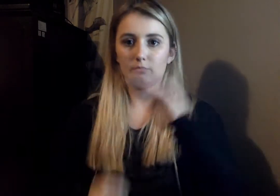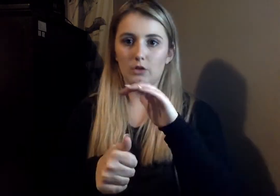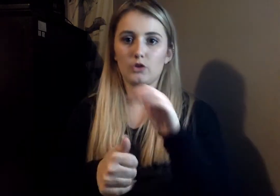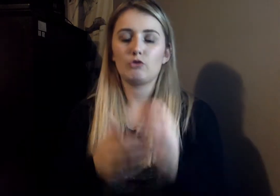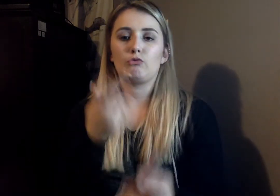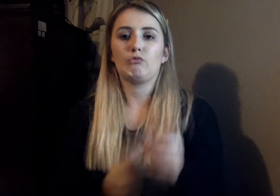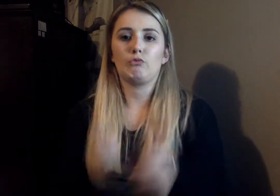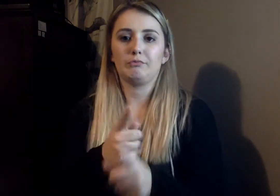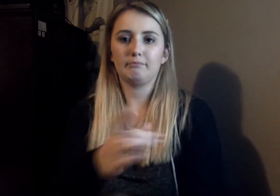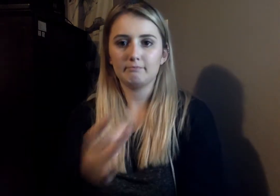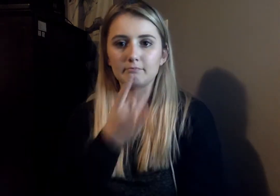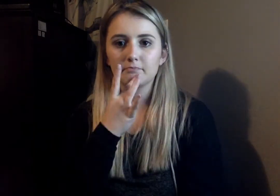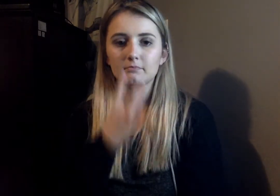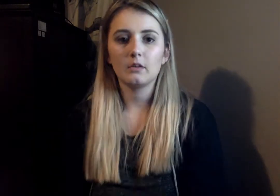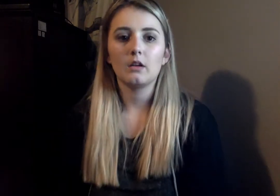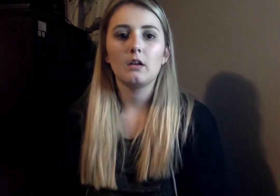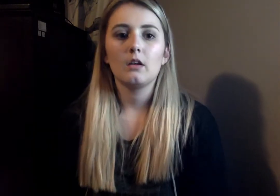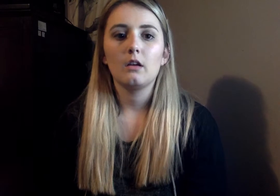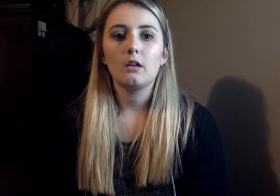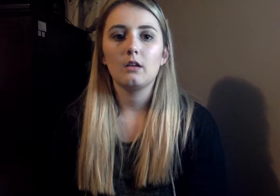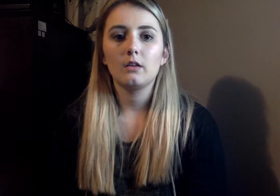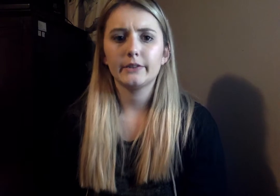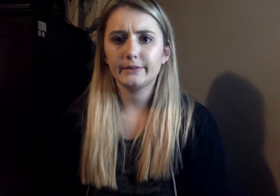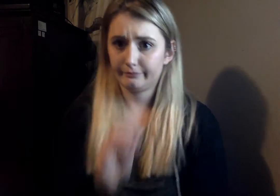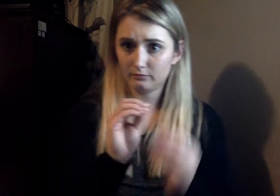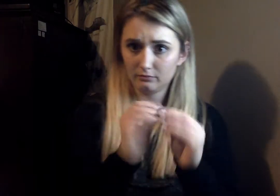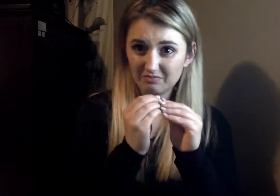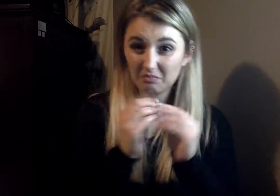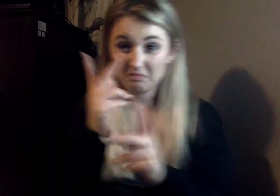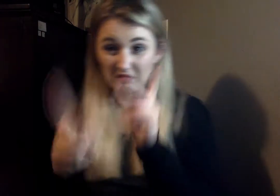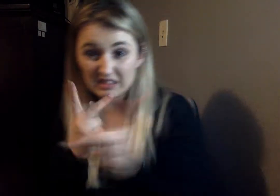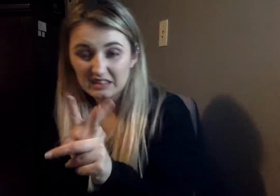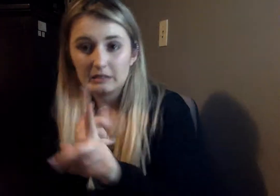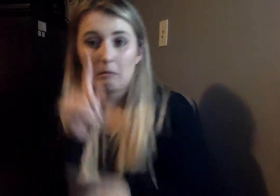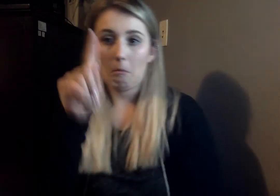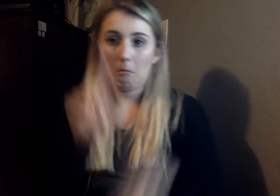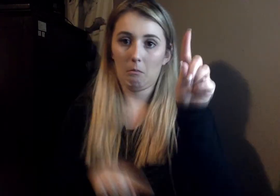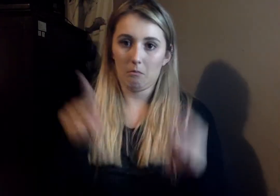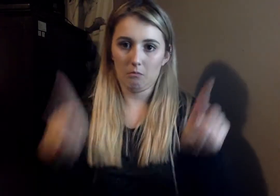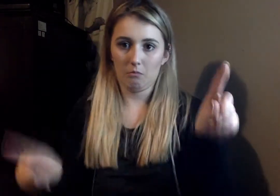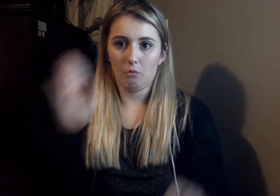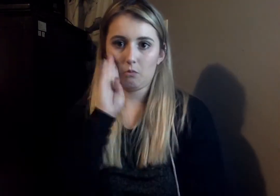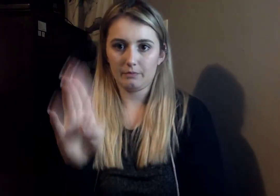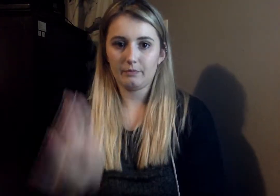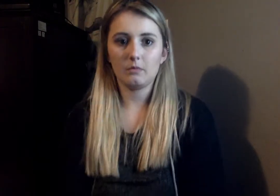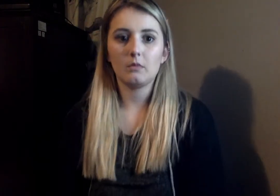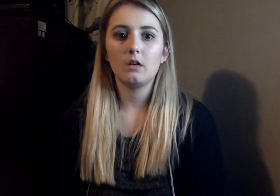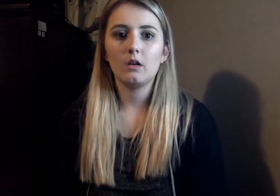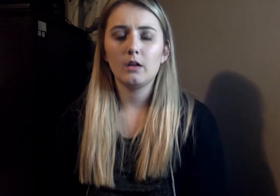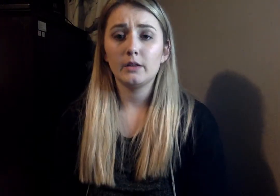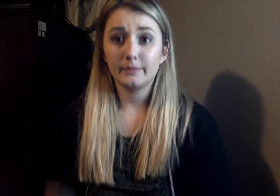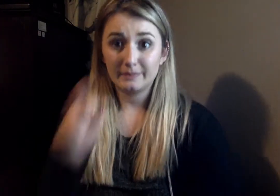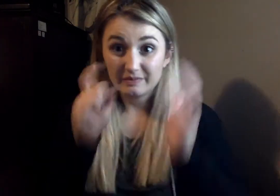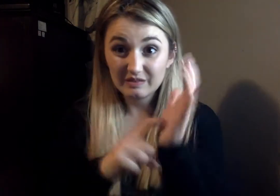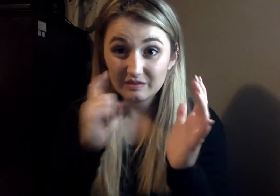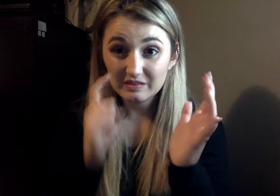sort of effects, the number and type vary greatly. In the case of floaters, they often go unnoticed as our brain learns to ignore